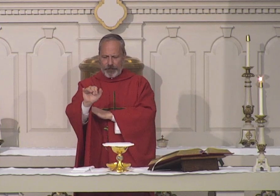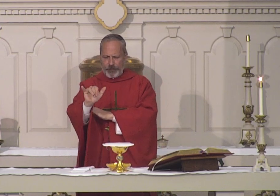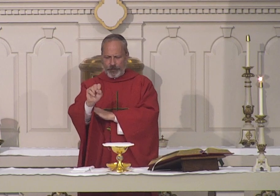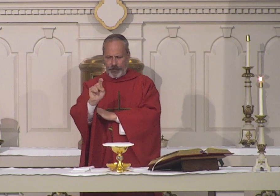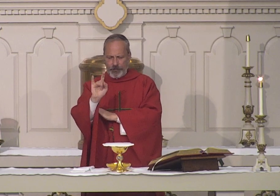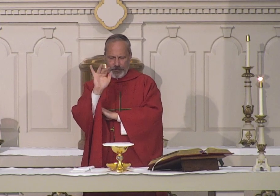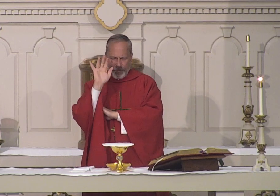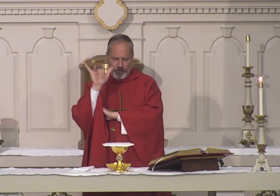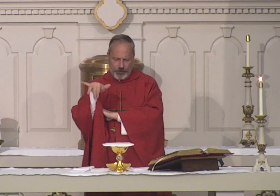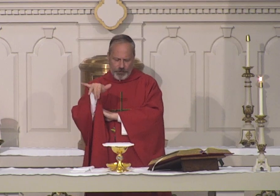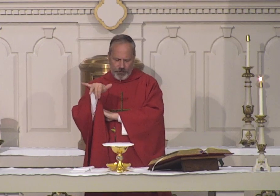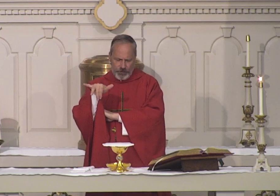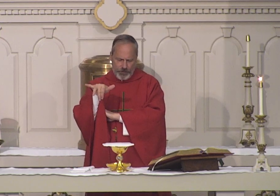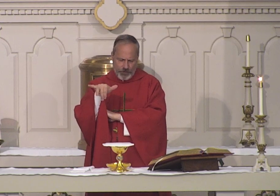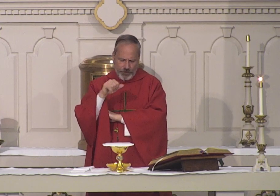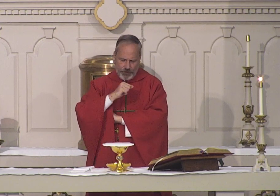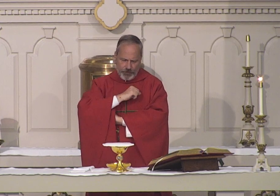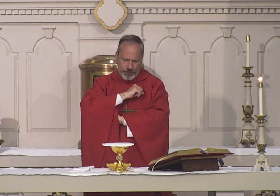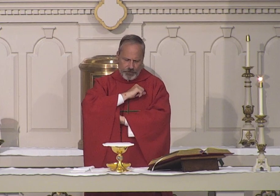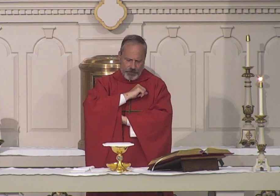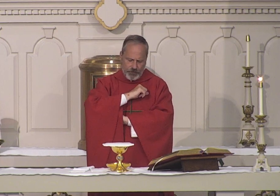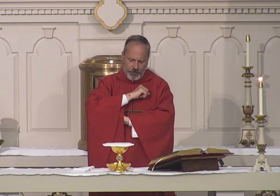The mystery of faith.